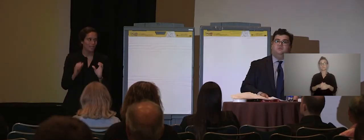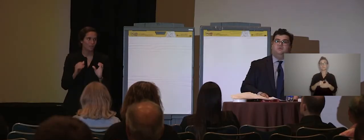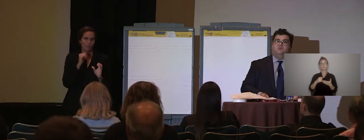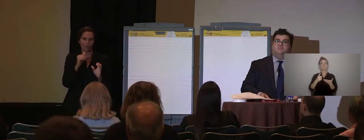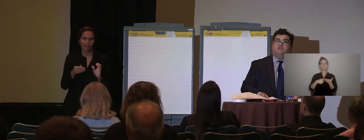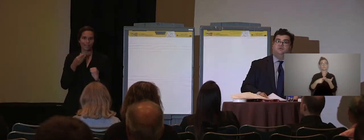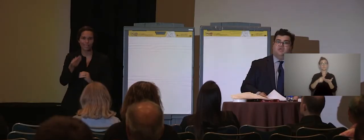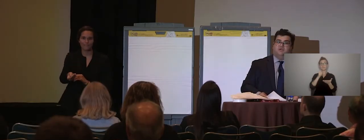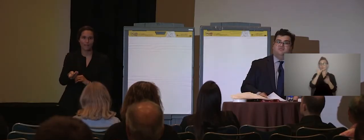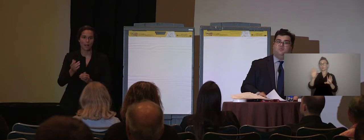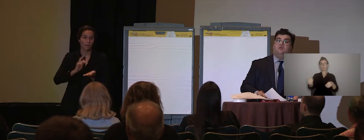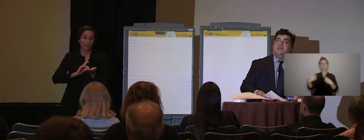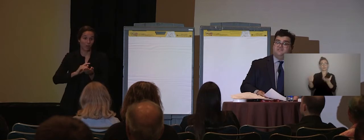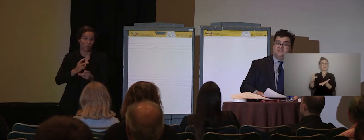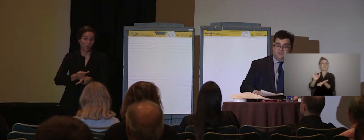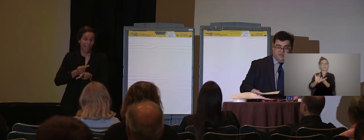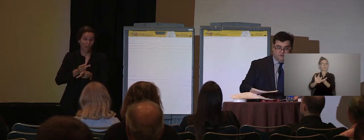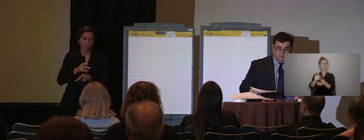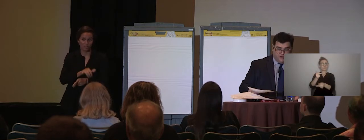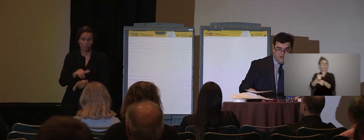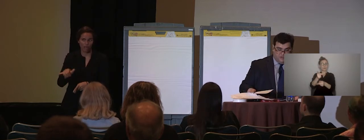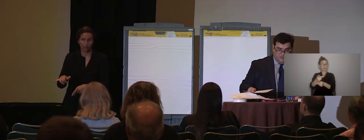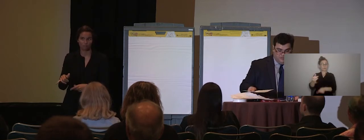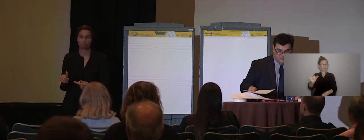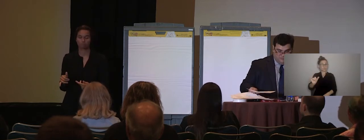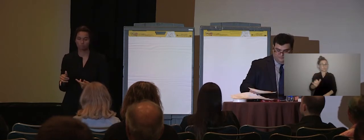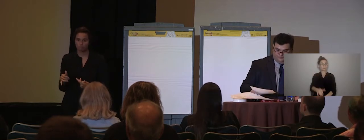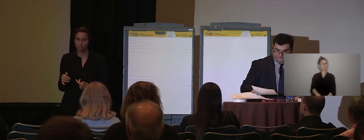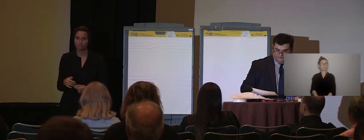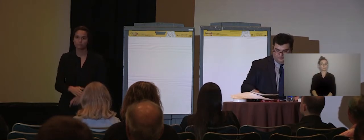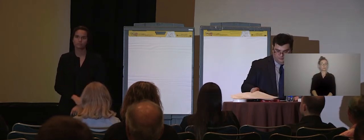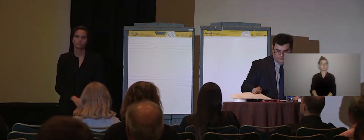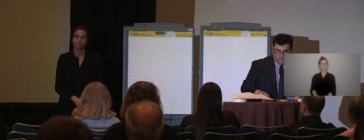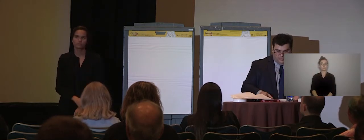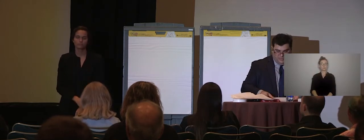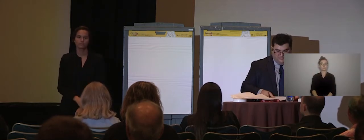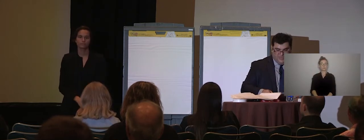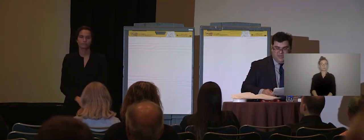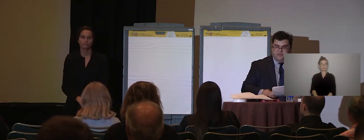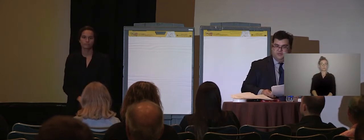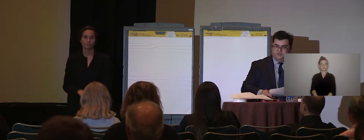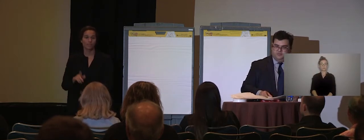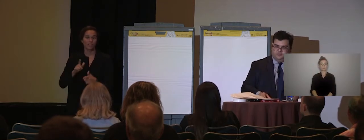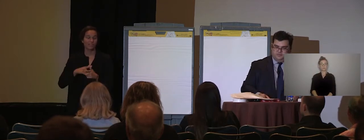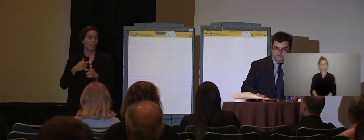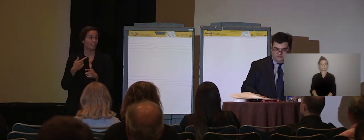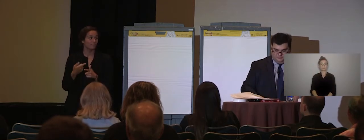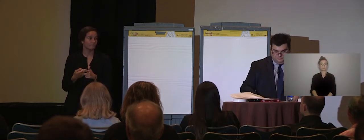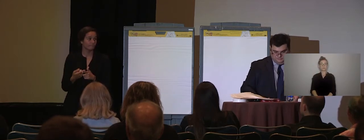given medical care as well, necessary medical care. And then